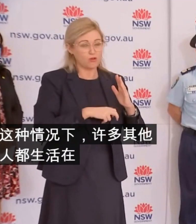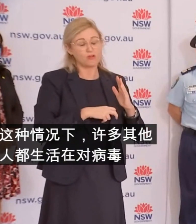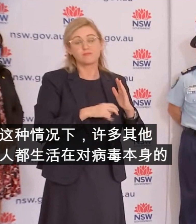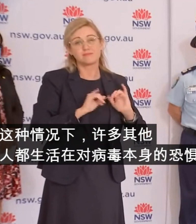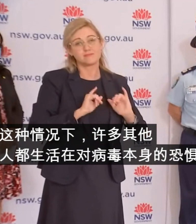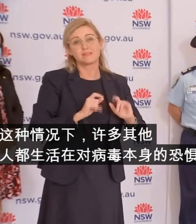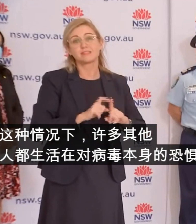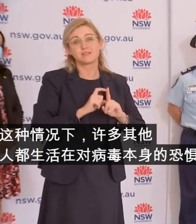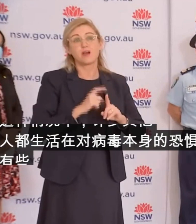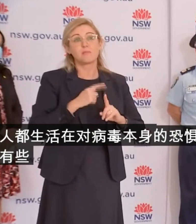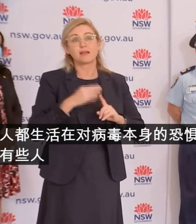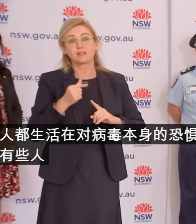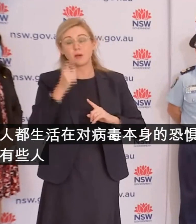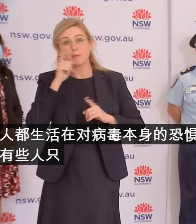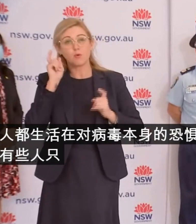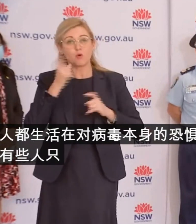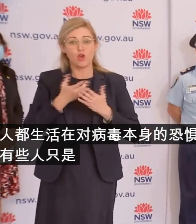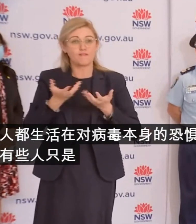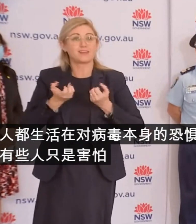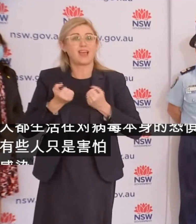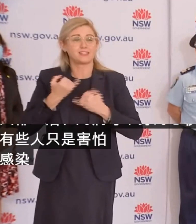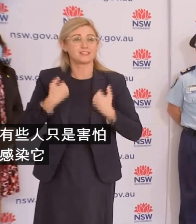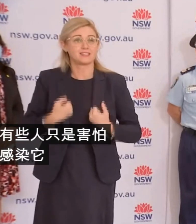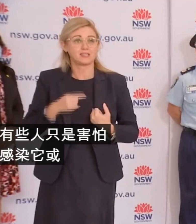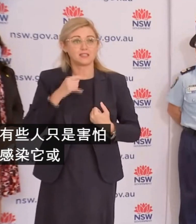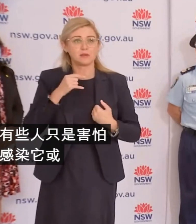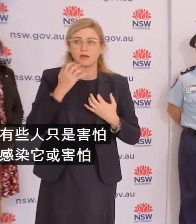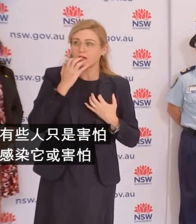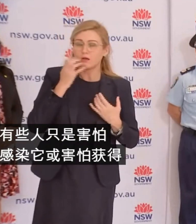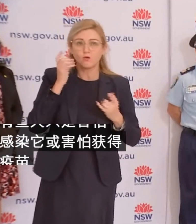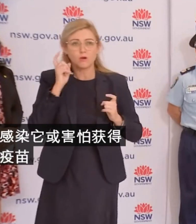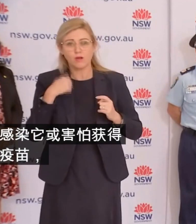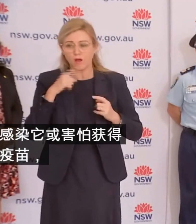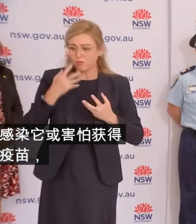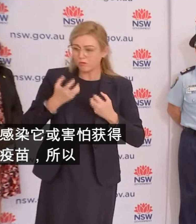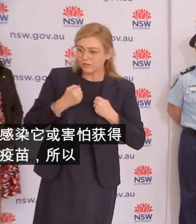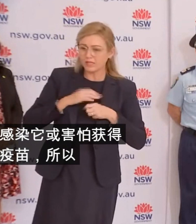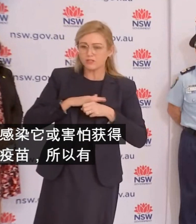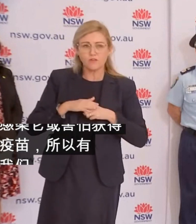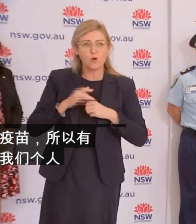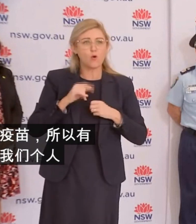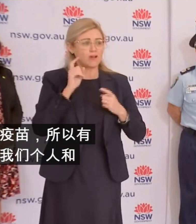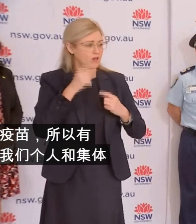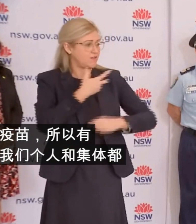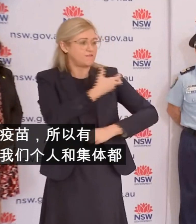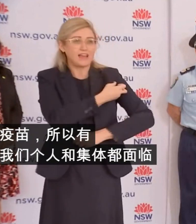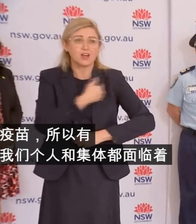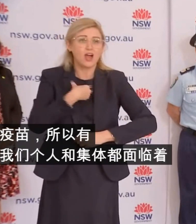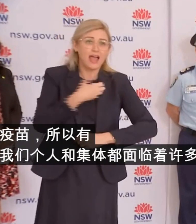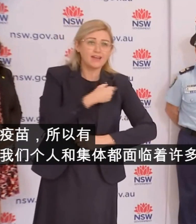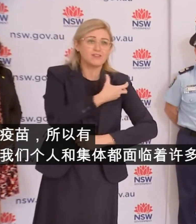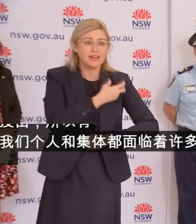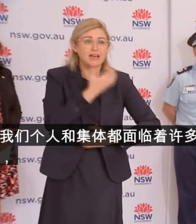other people are living in fear of the virus itself. Some people are just scared of getting it or scared of getting the vaccine. So there are a number of challenges we're